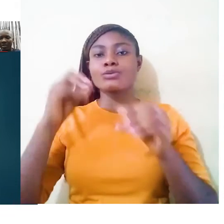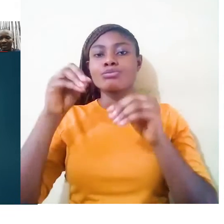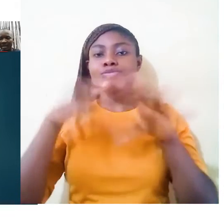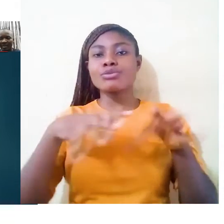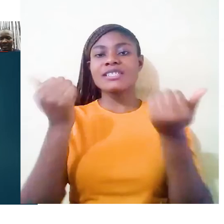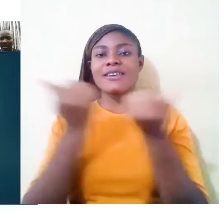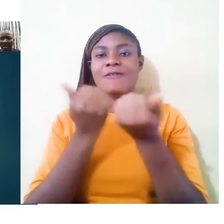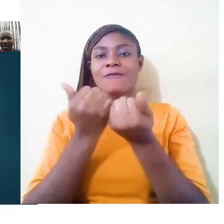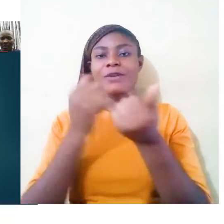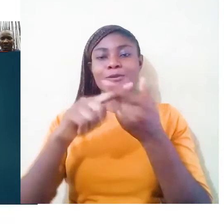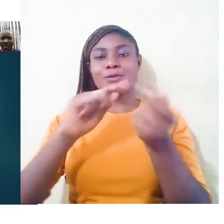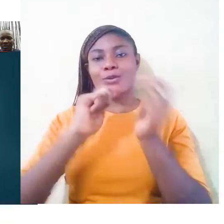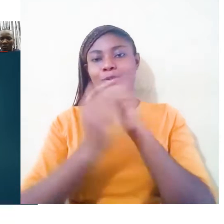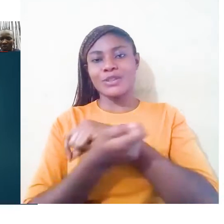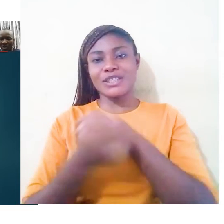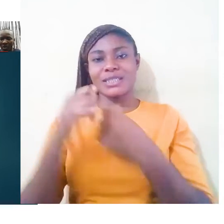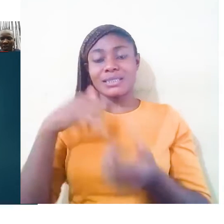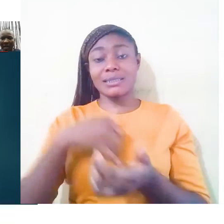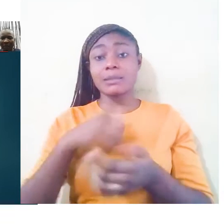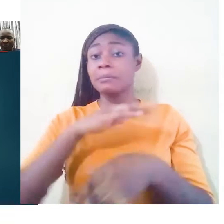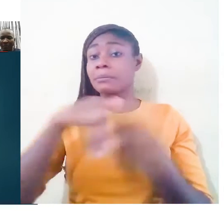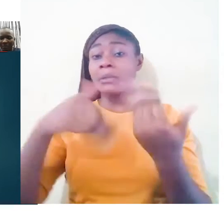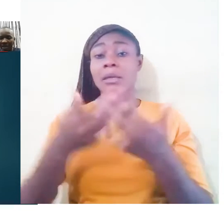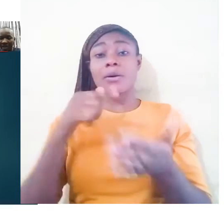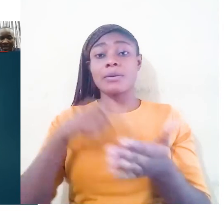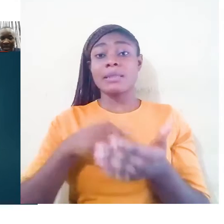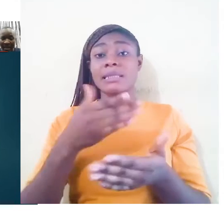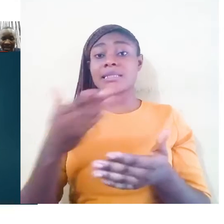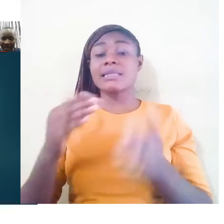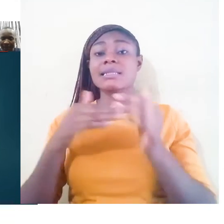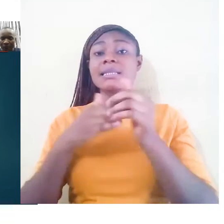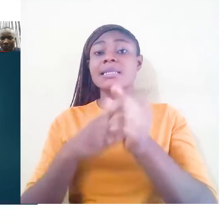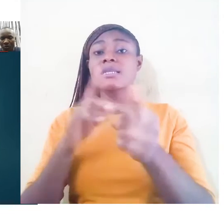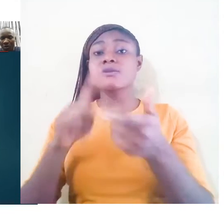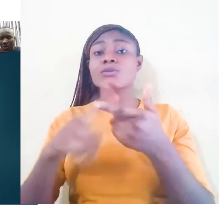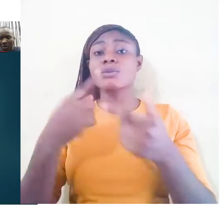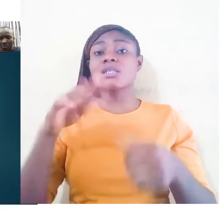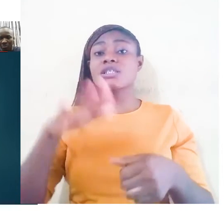all these things lead to the child being delayed